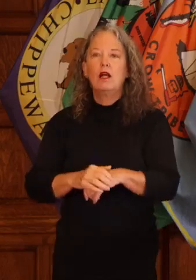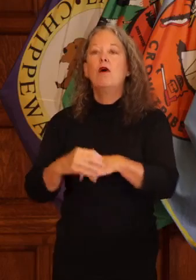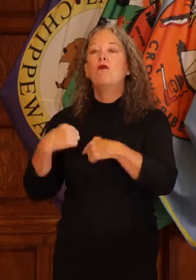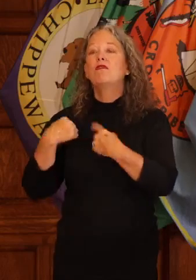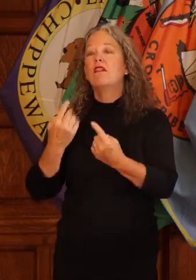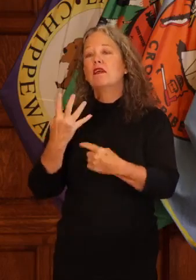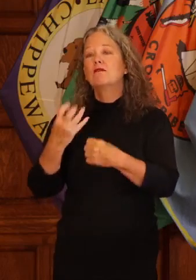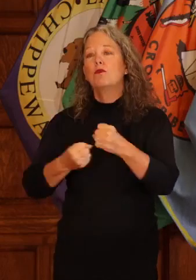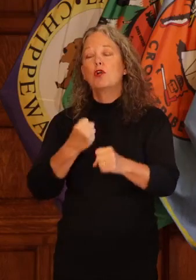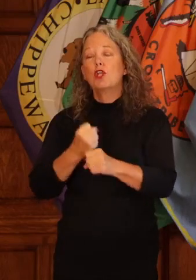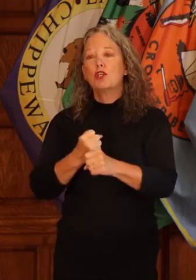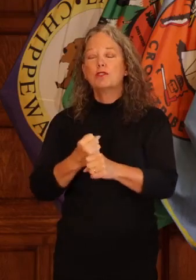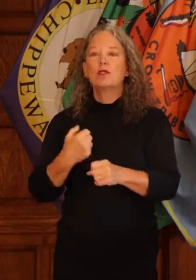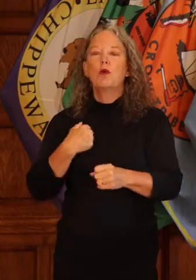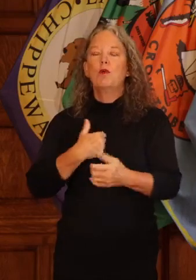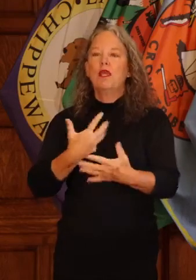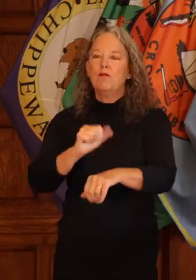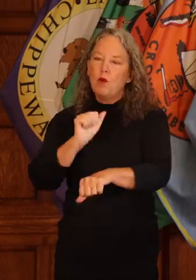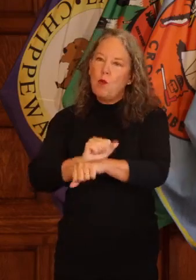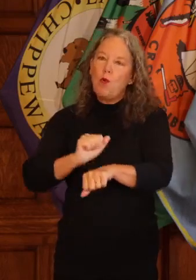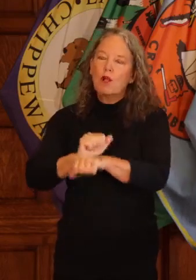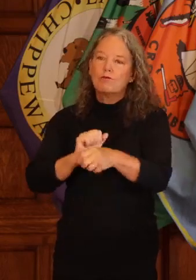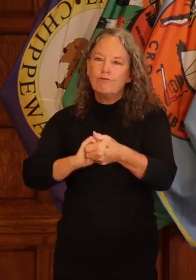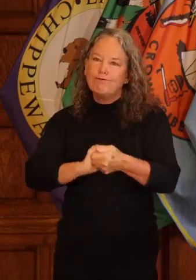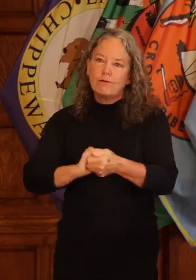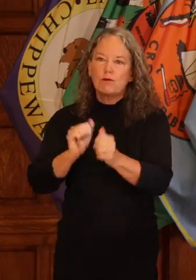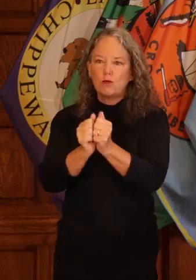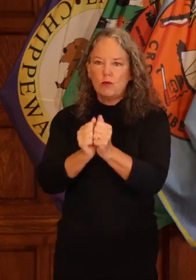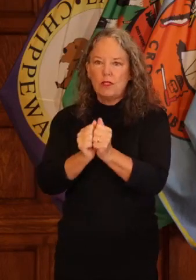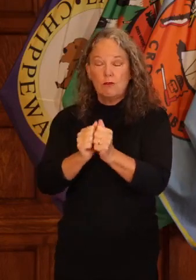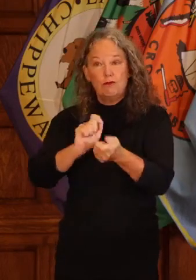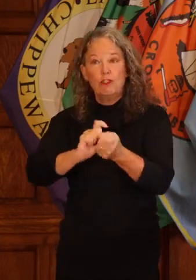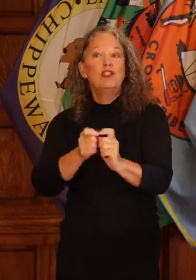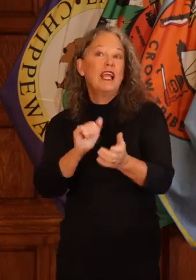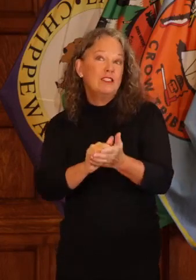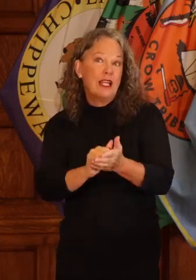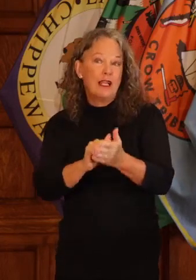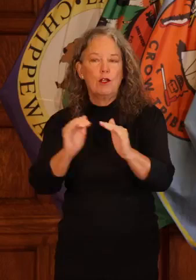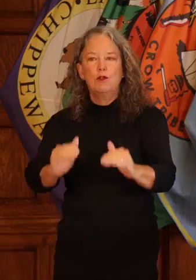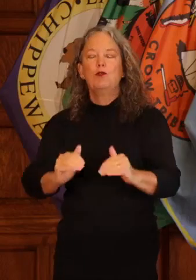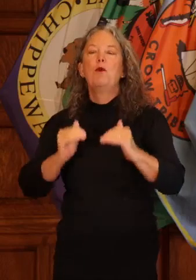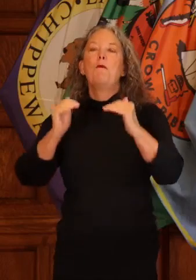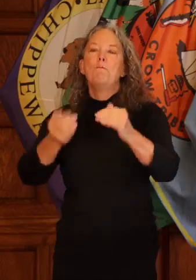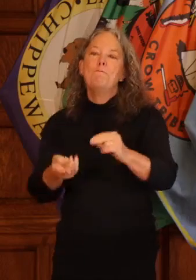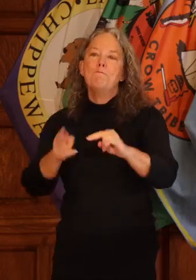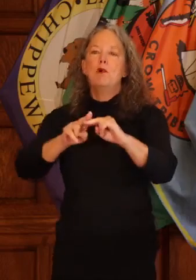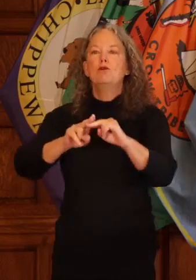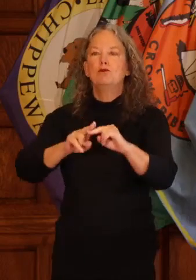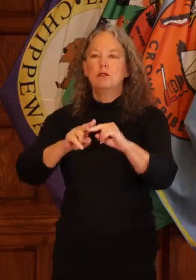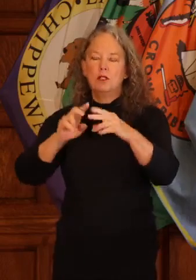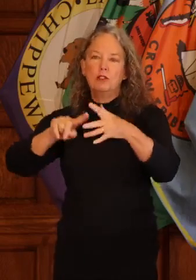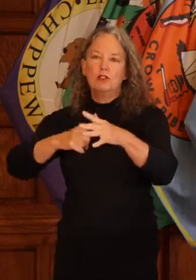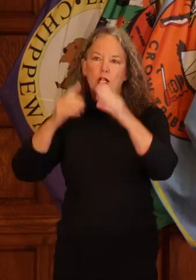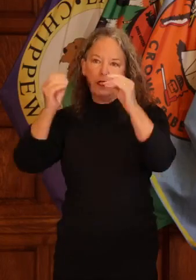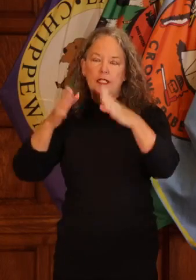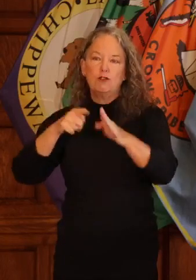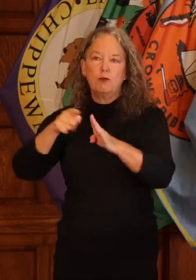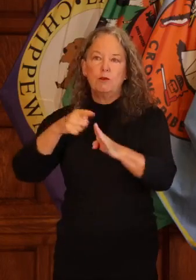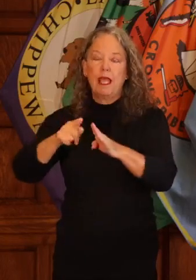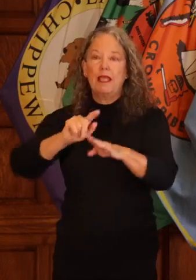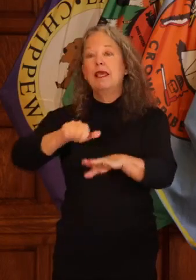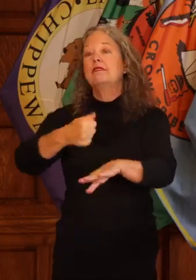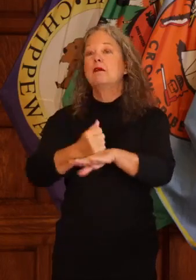the last 4 years, we've worked together to change that, to boost starting teacher pay by establishing the